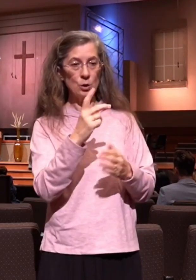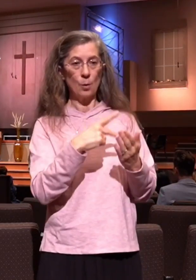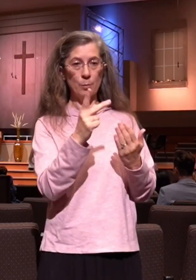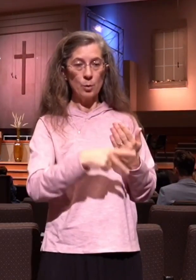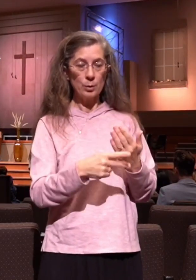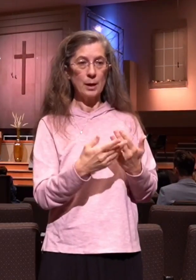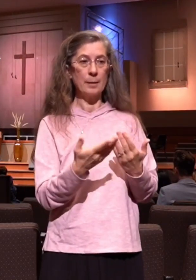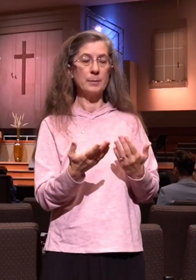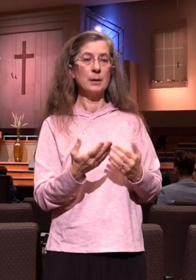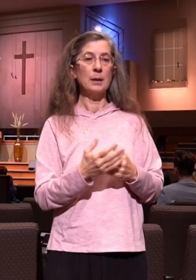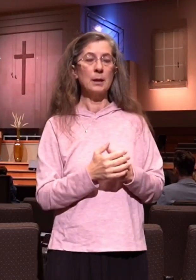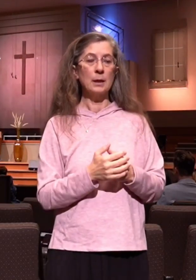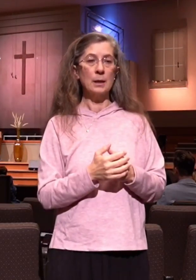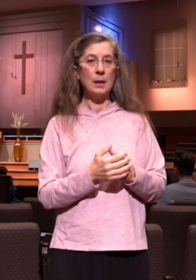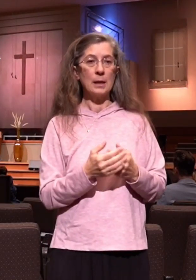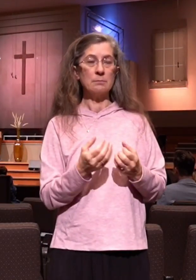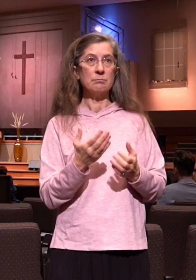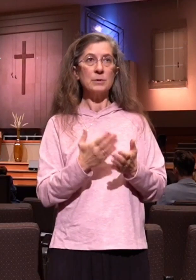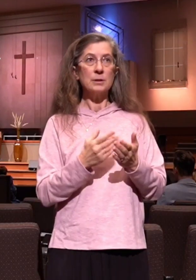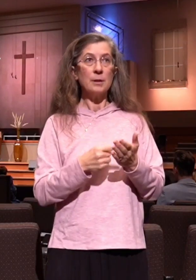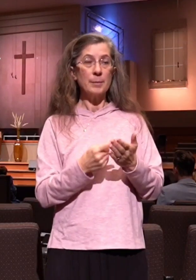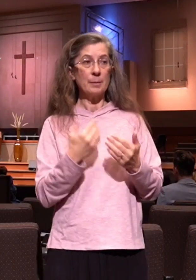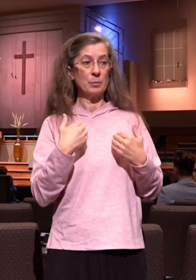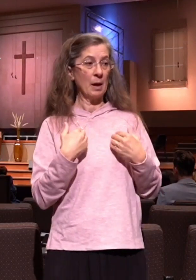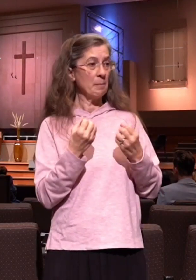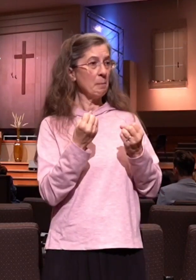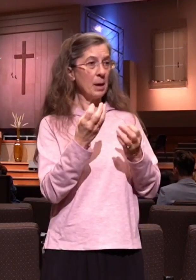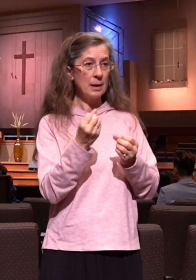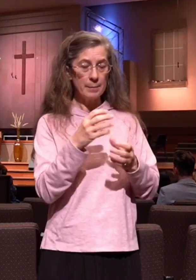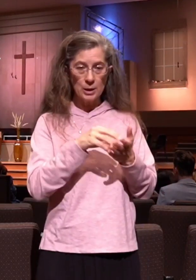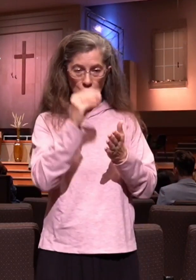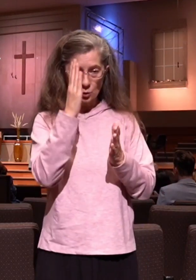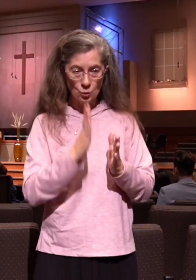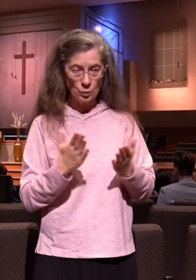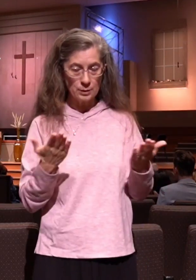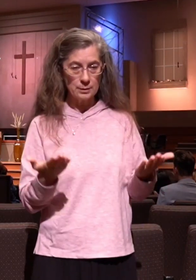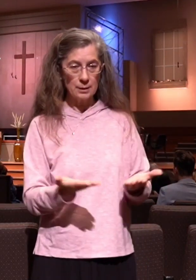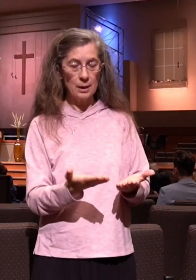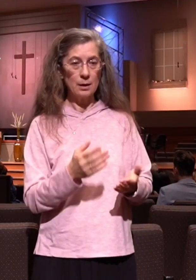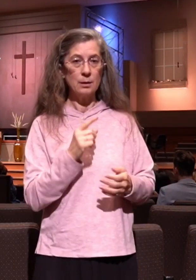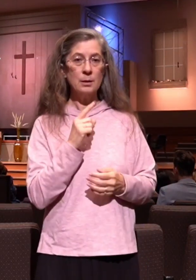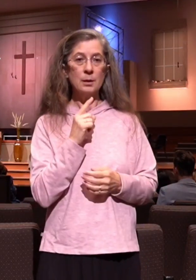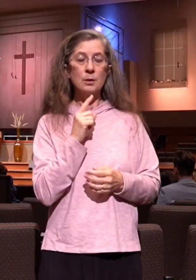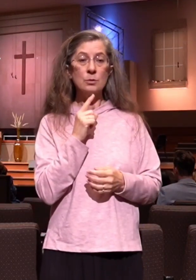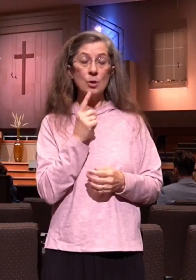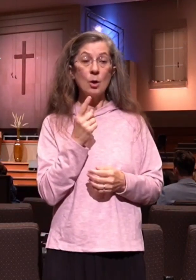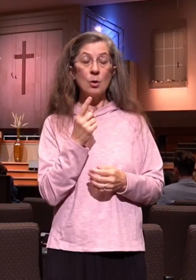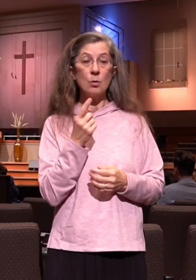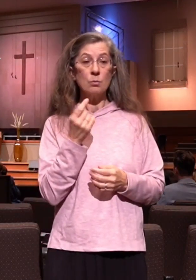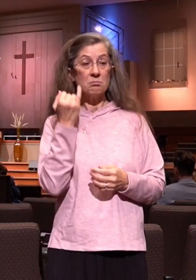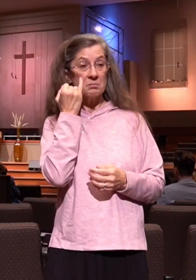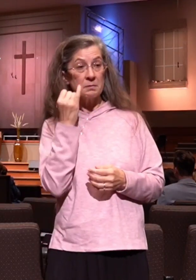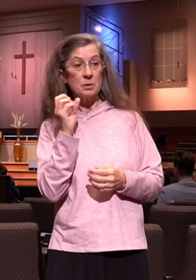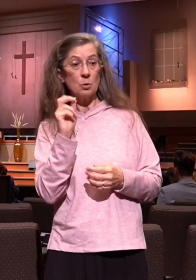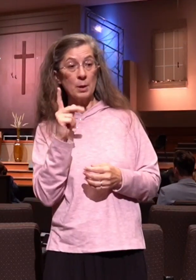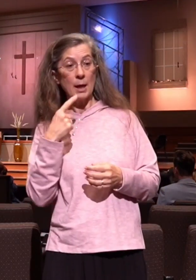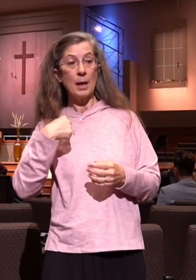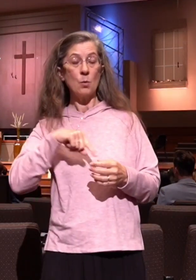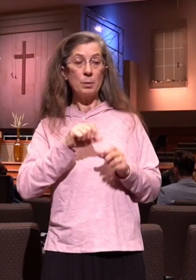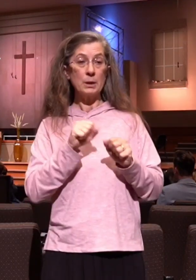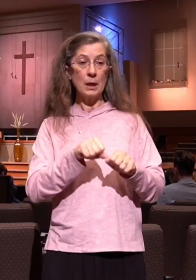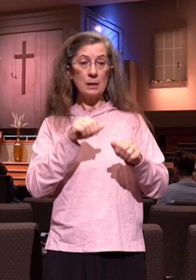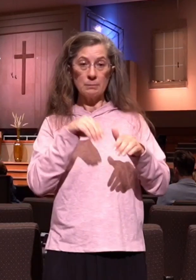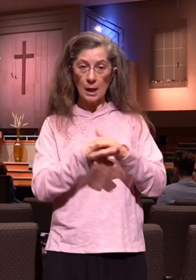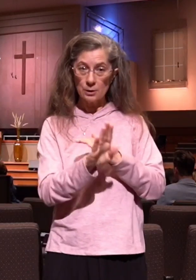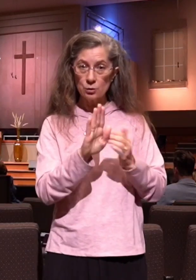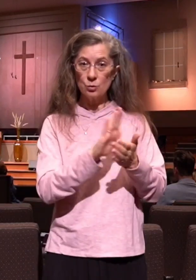maybe 1,000 or more students at one time, the entire school in the public school system. So as long as it's okay with the superintendent, we still have a lot of freedom there to